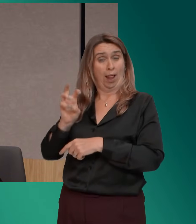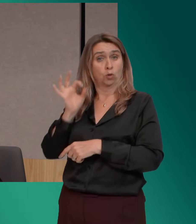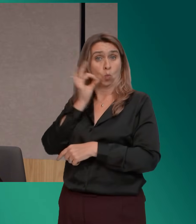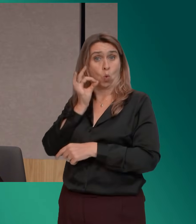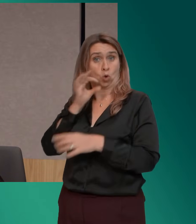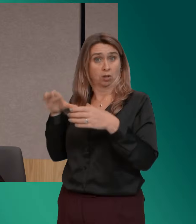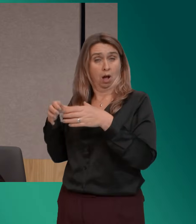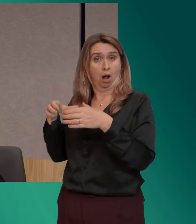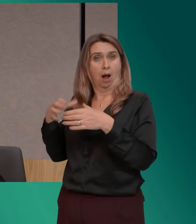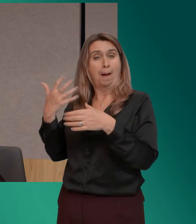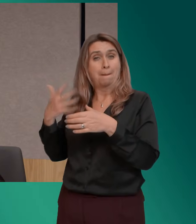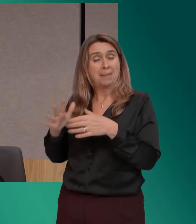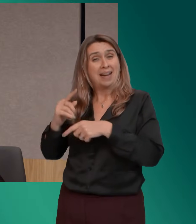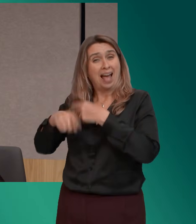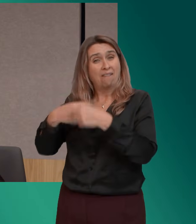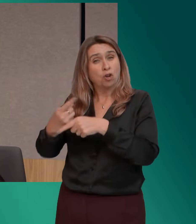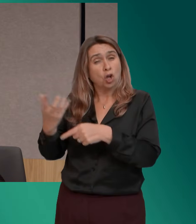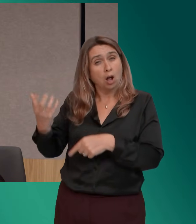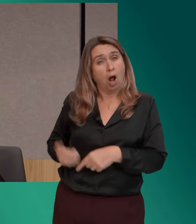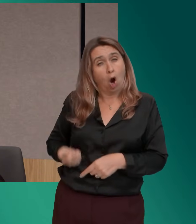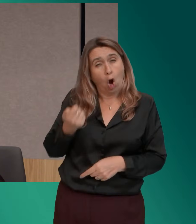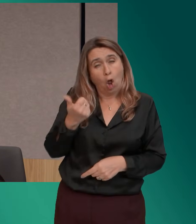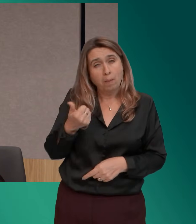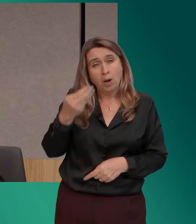an annual salary close to